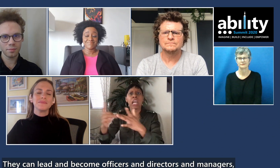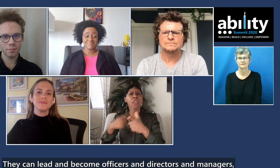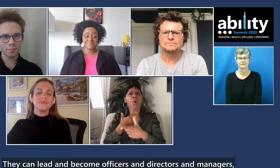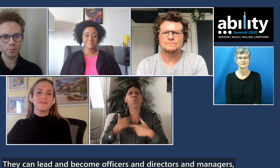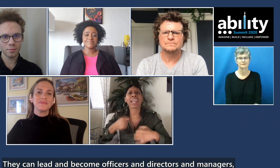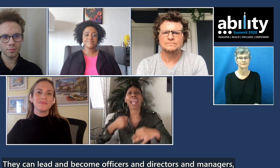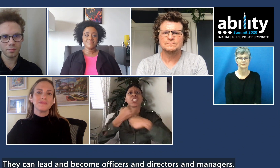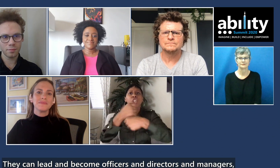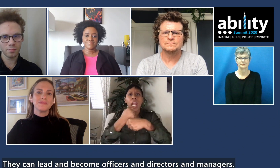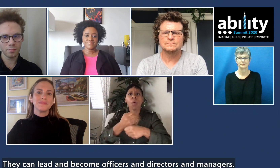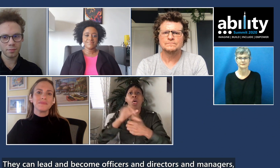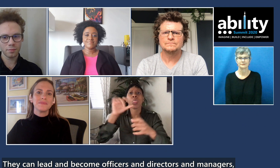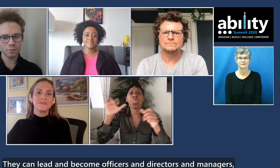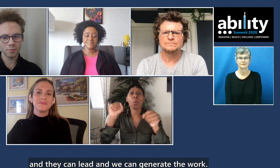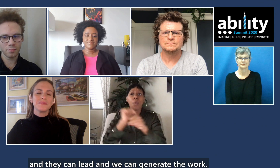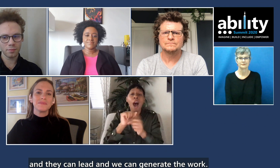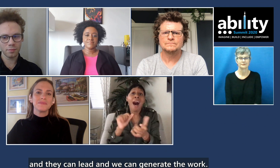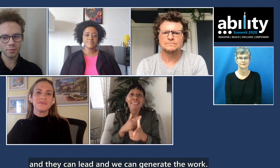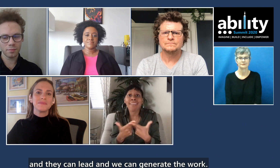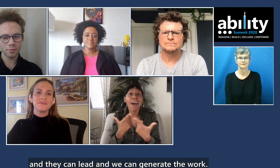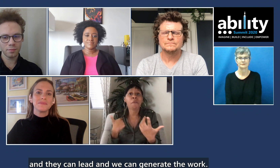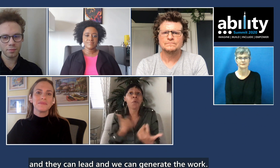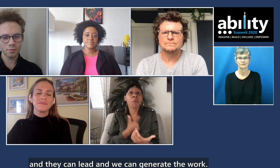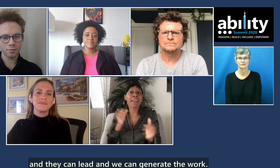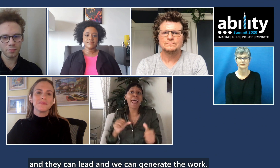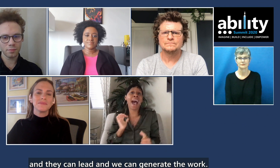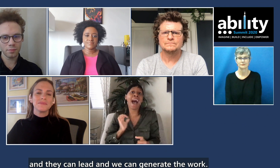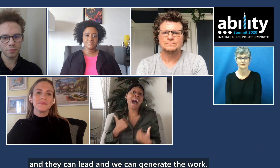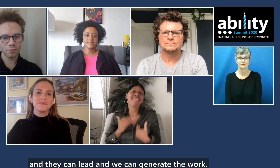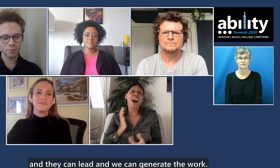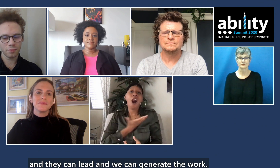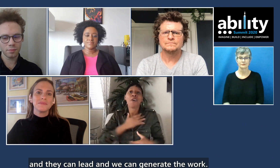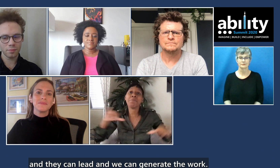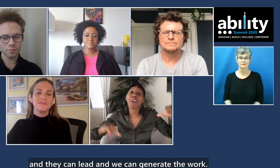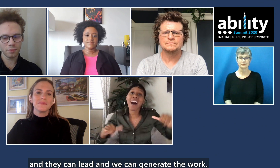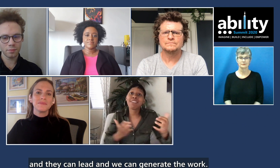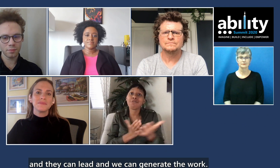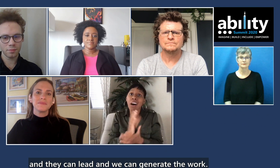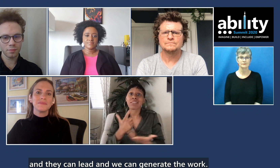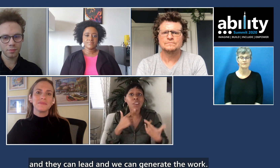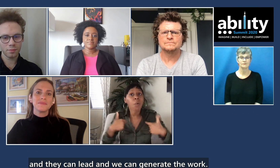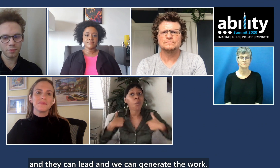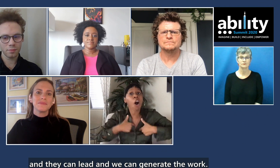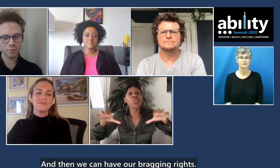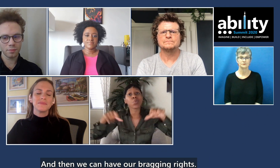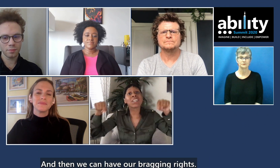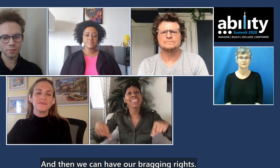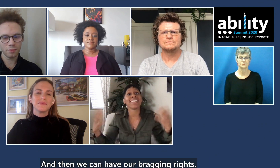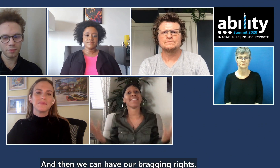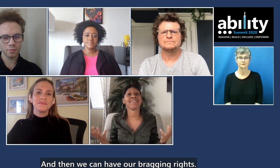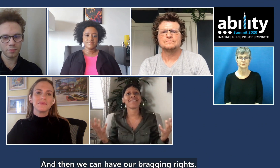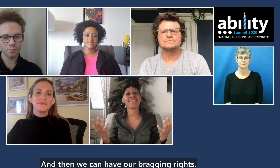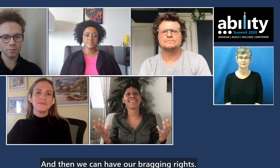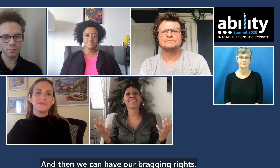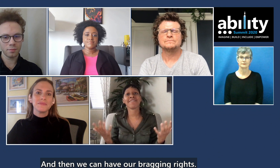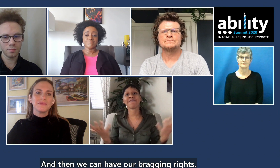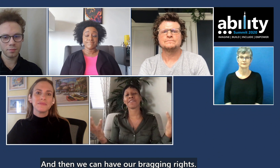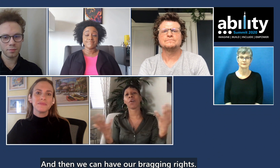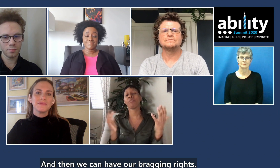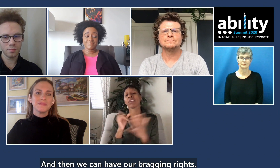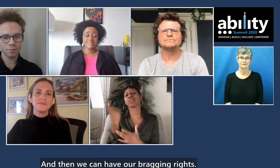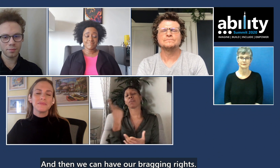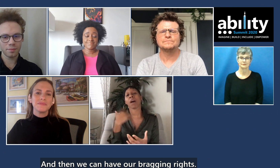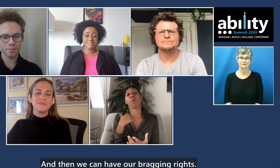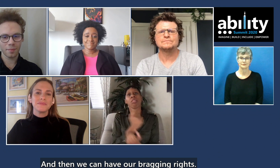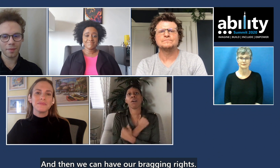and they can lead, and we can generate the work, and then we can have our bragging rights. We are doing